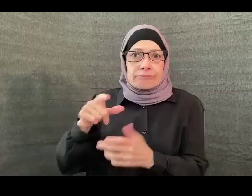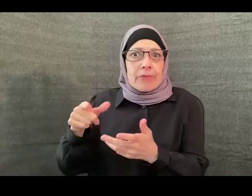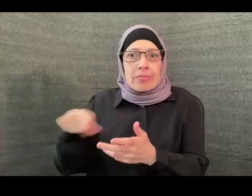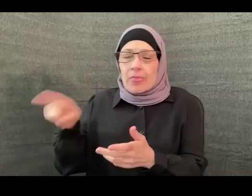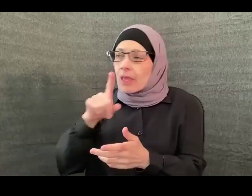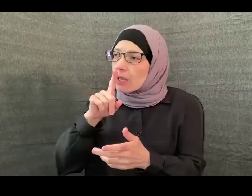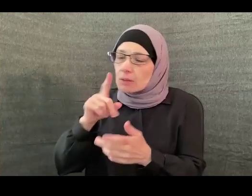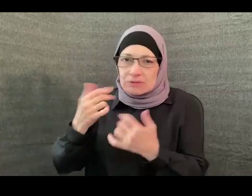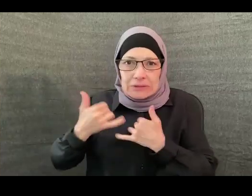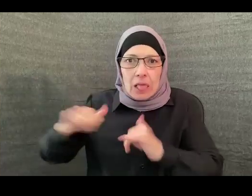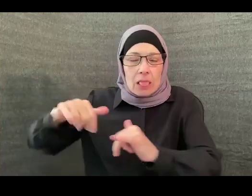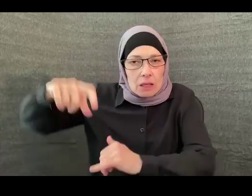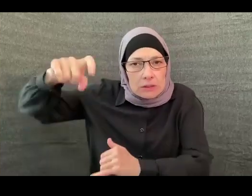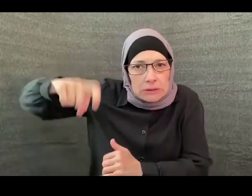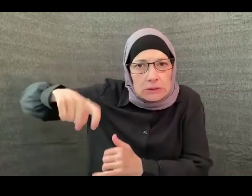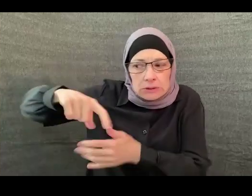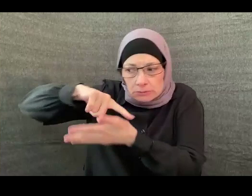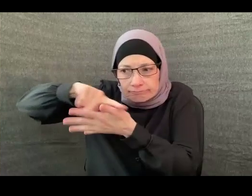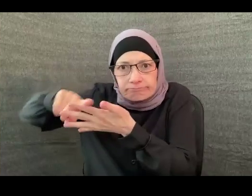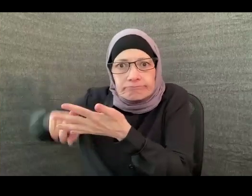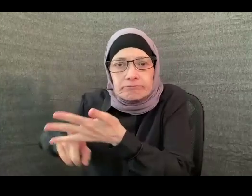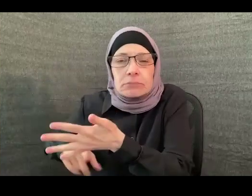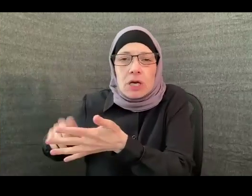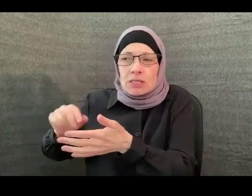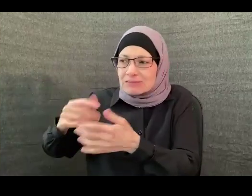they see the needs of others